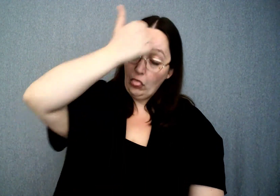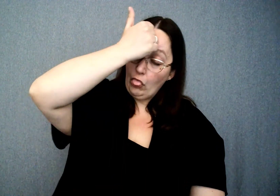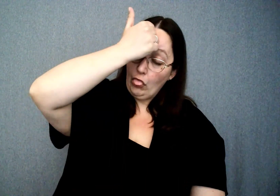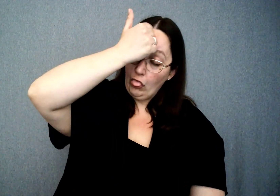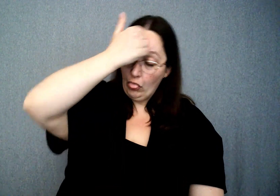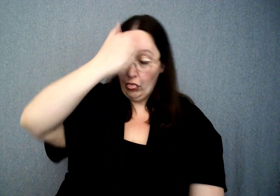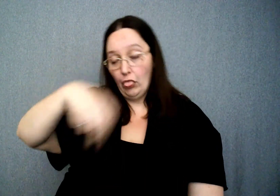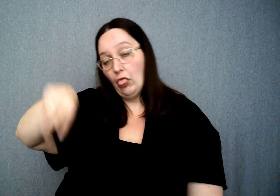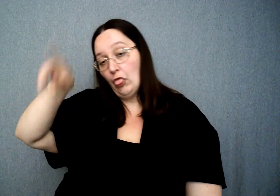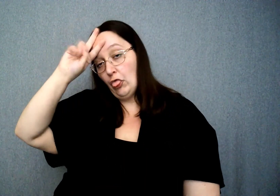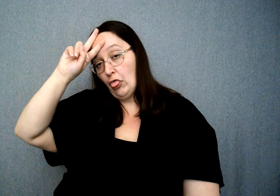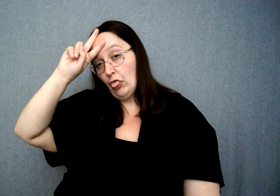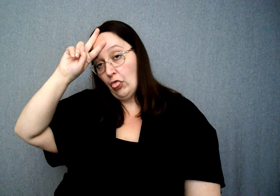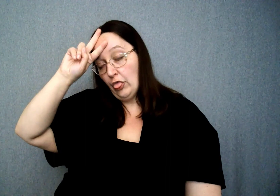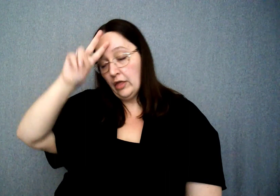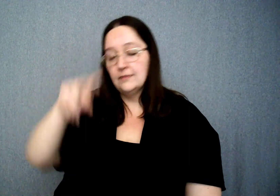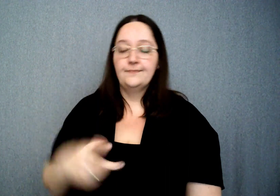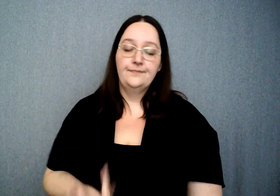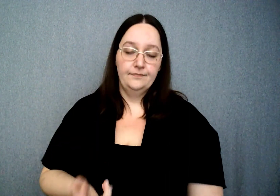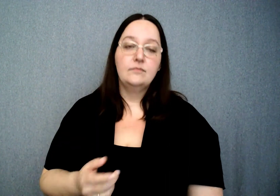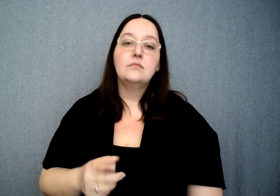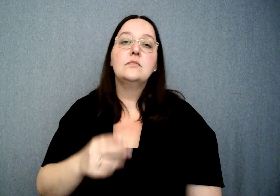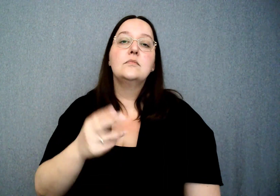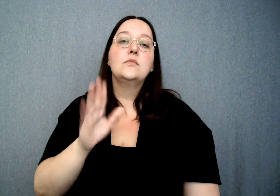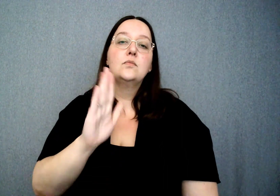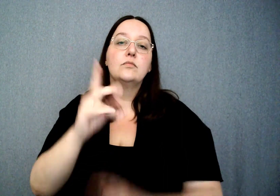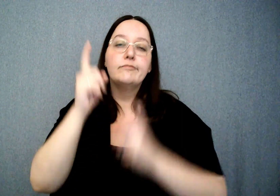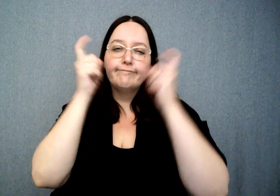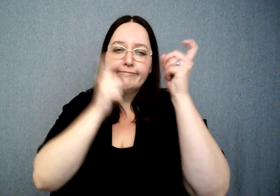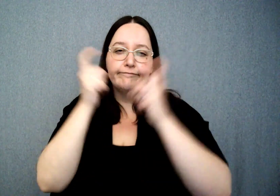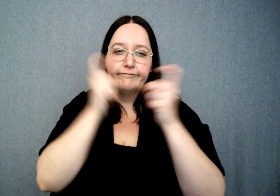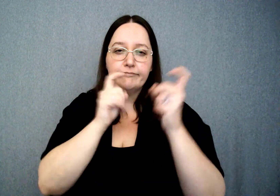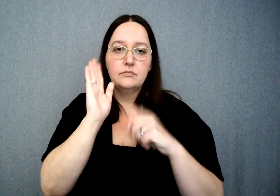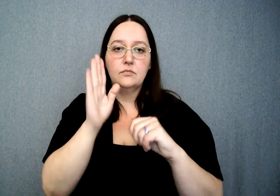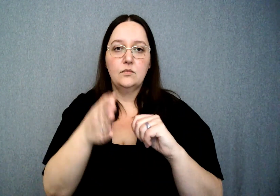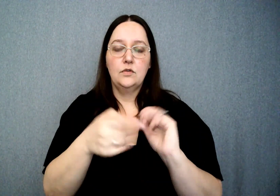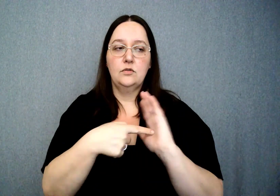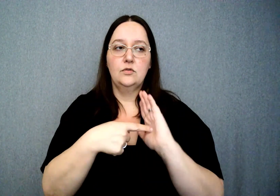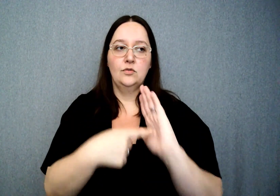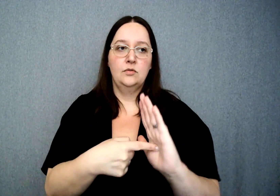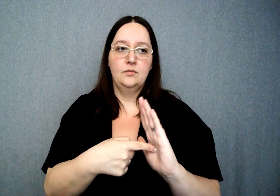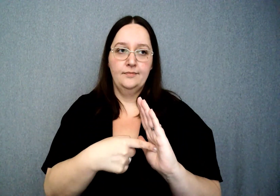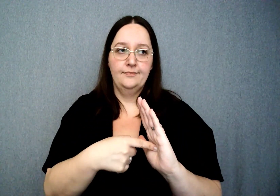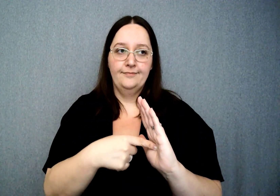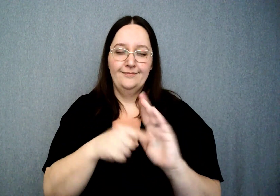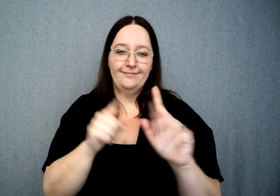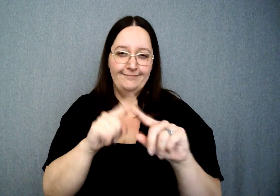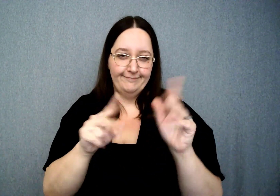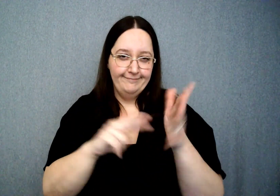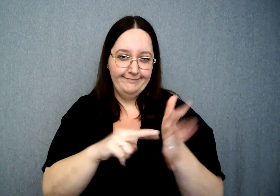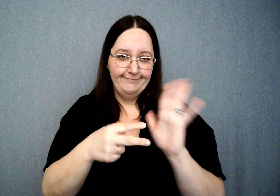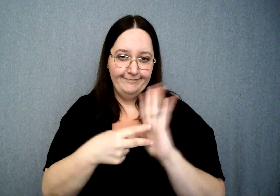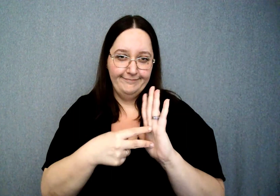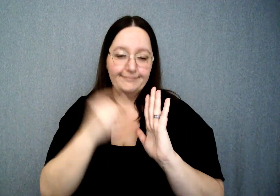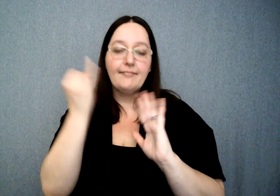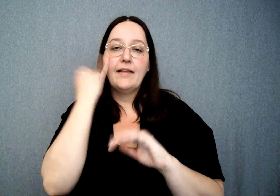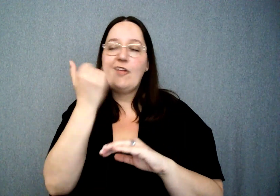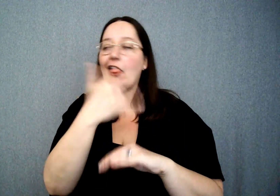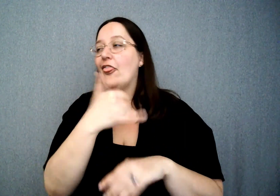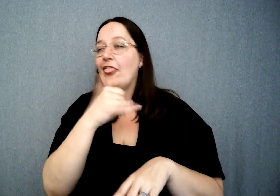out. Dumb and stupid, facial expression, TH. And again, your facial expression is going to show different